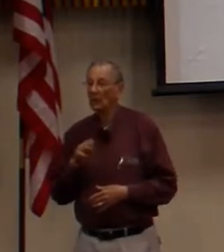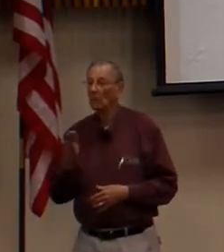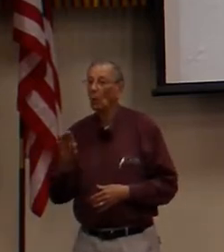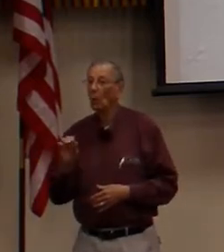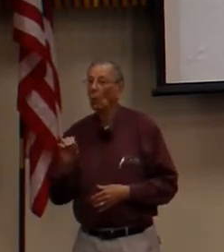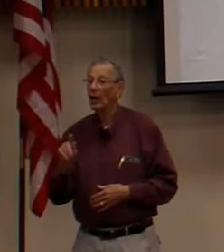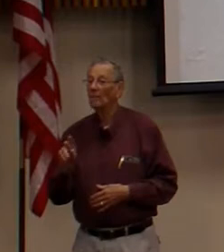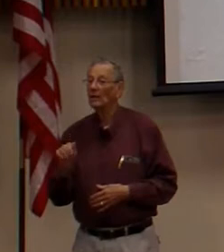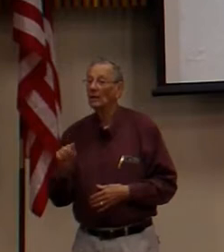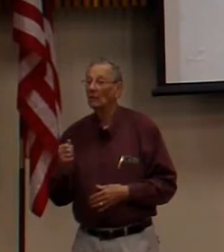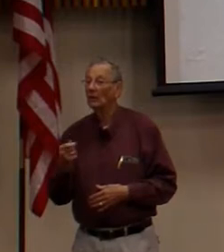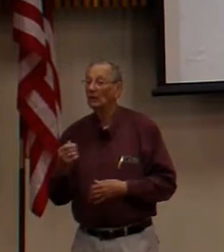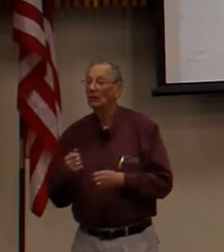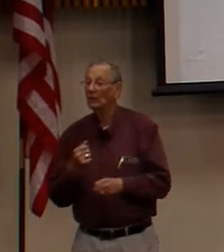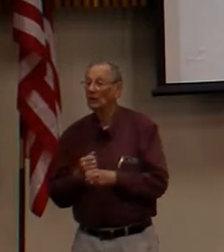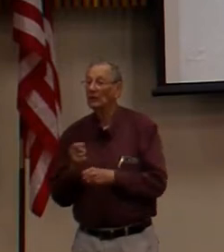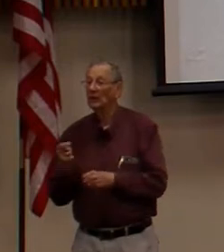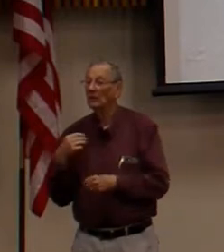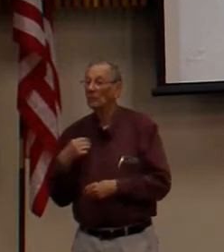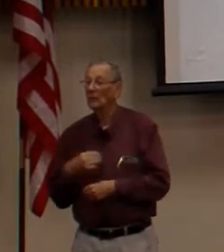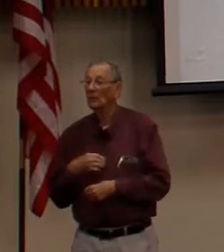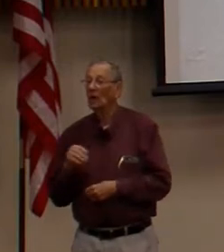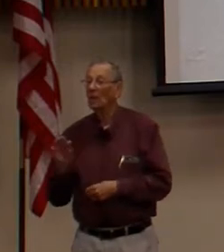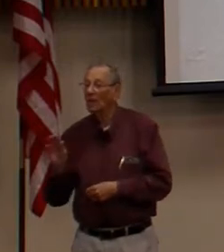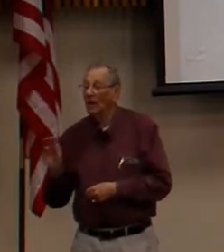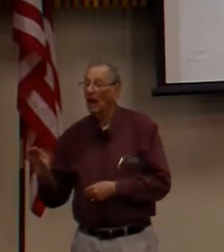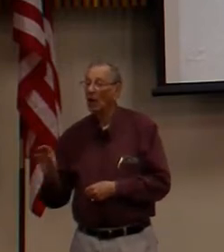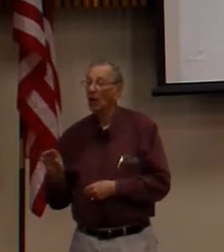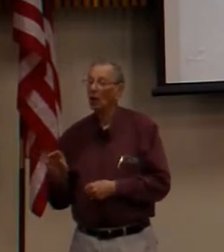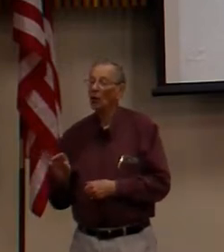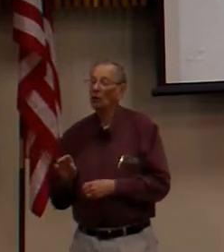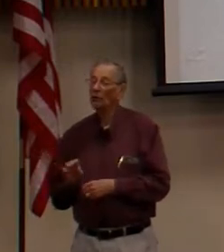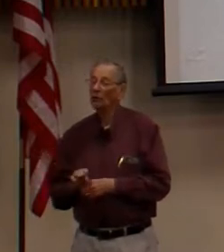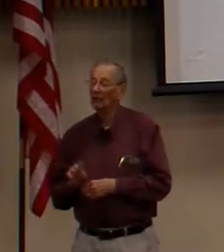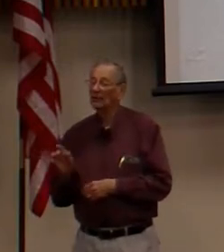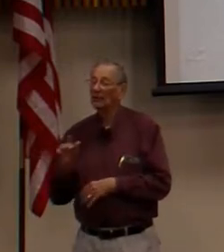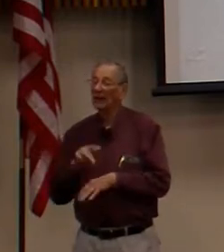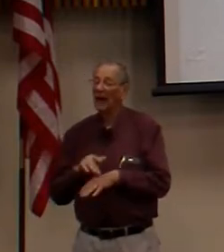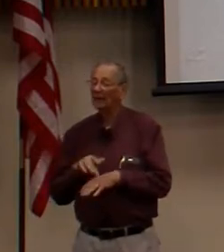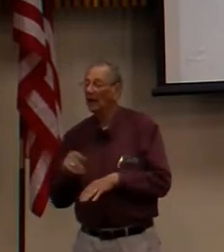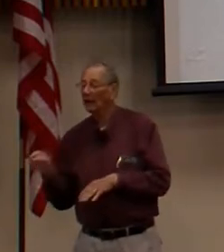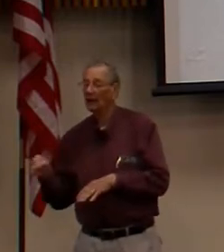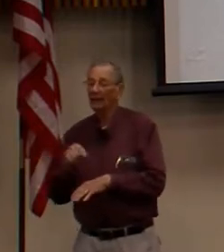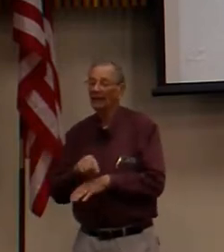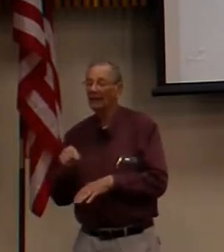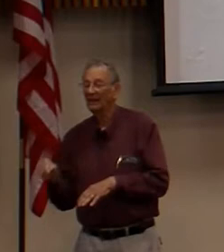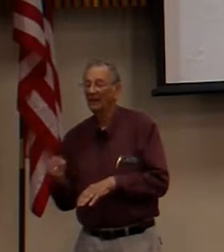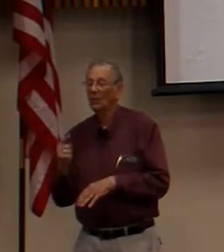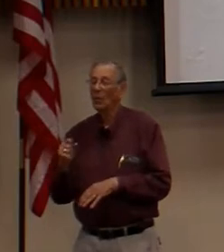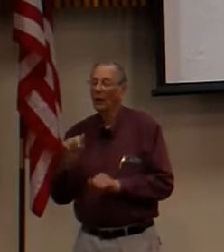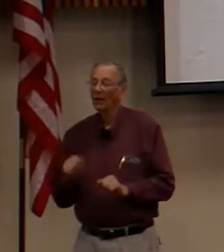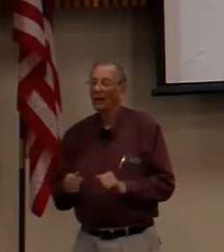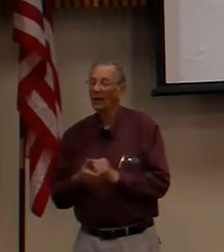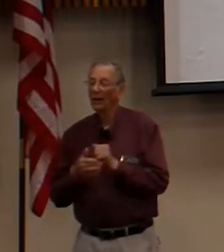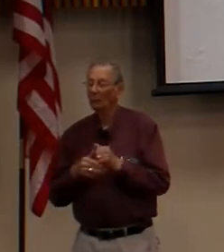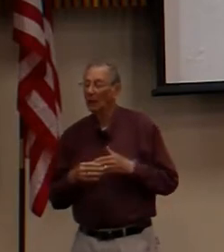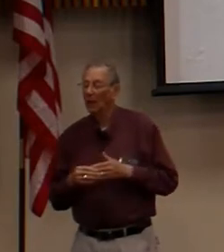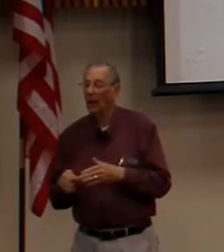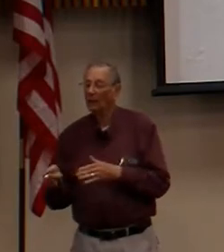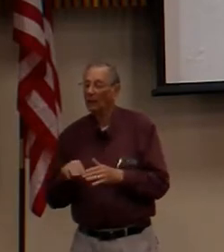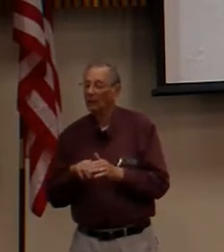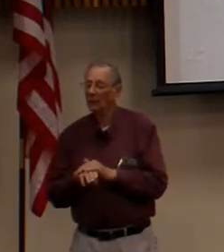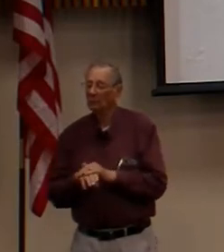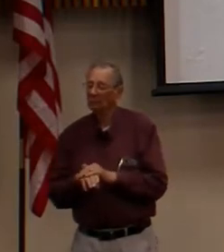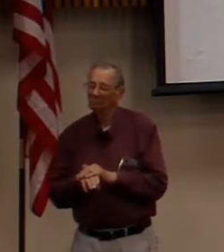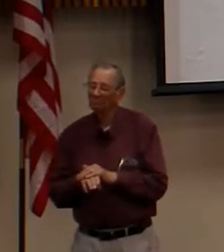so he's a member of their congregation, so he's kind of like the contact guy and the one that can kind of help guide them and stuff like